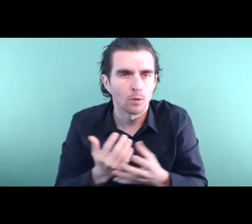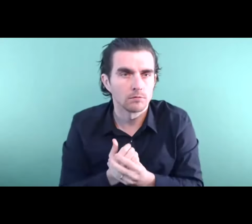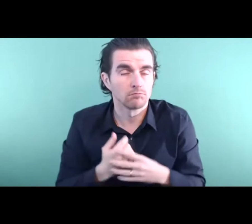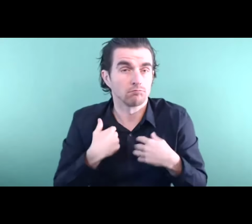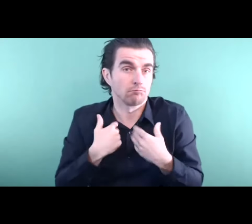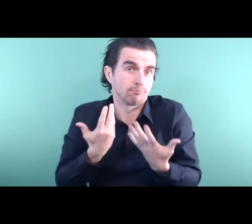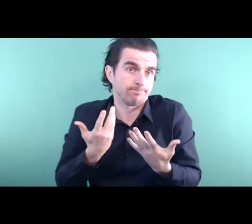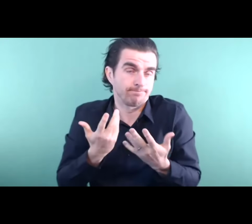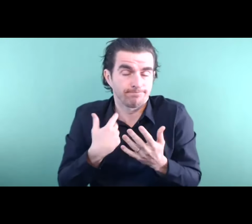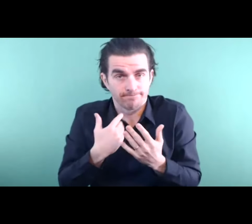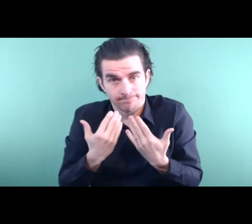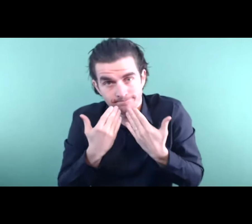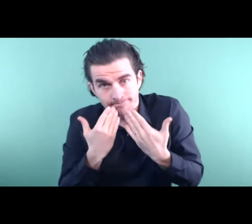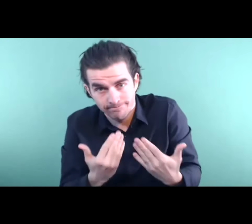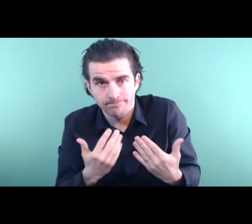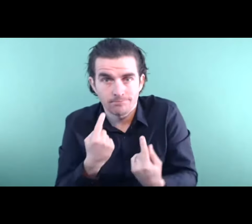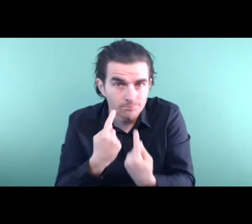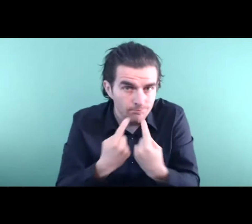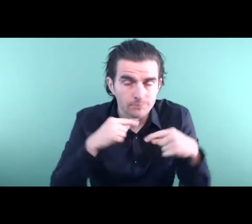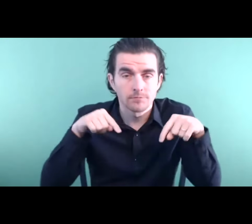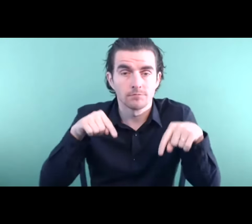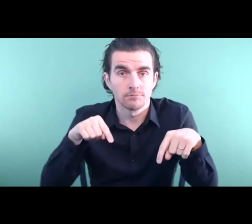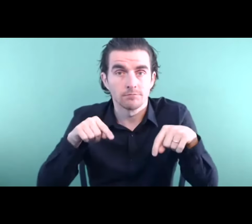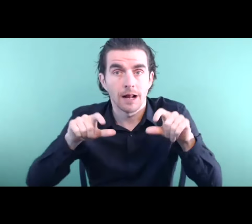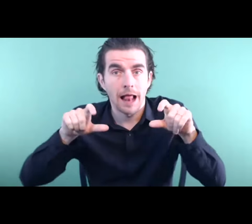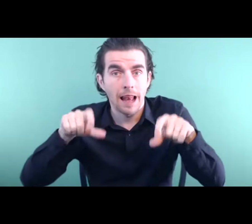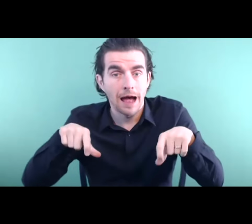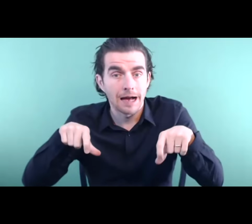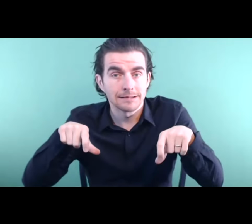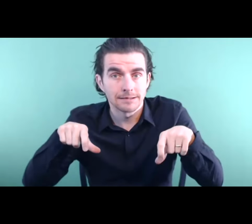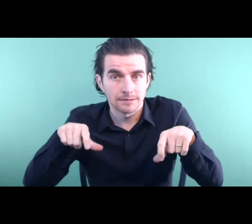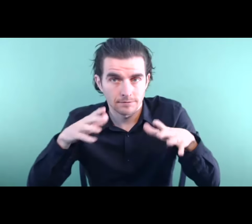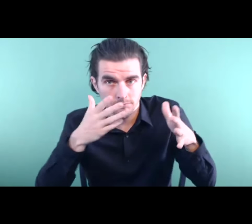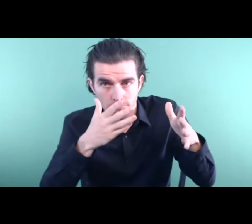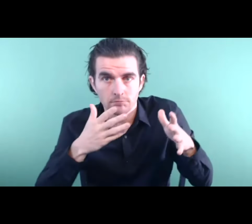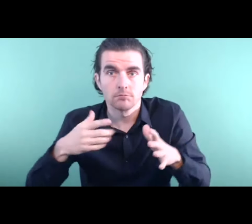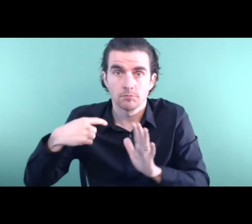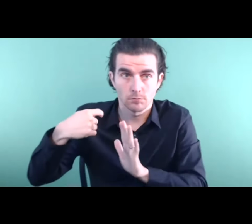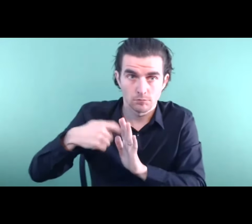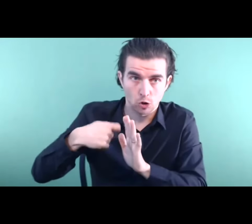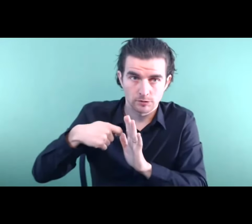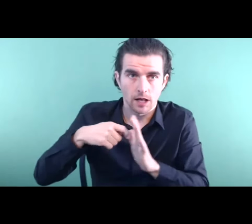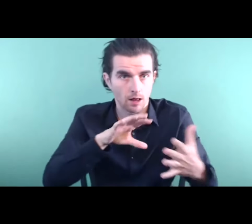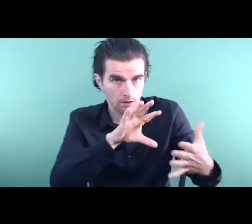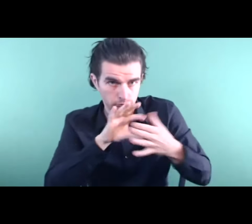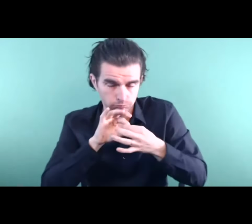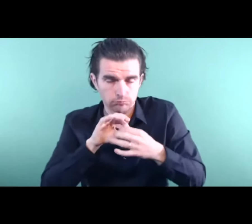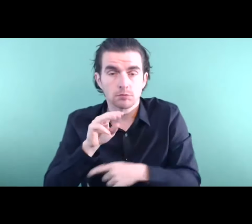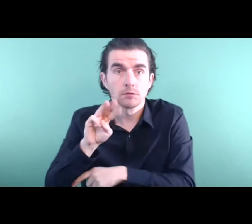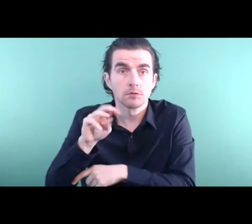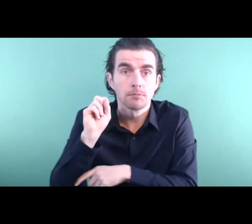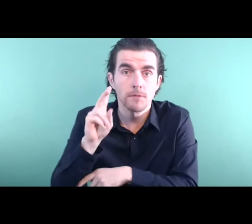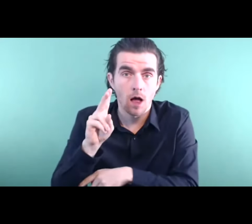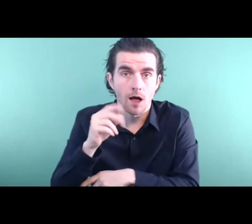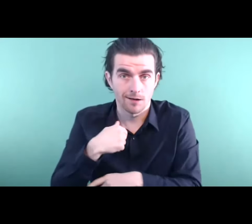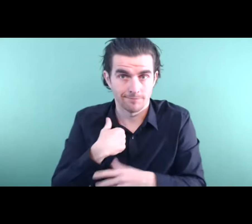about the mandate and what we achieved in the mandate, and what were the things that we could have